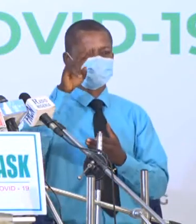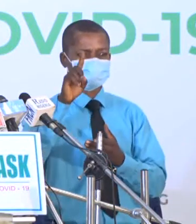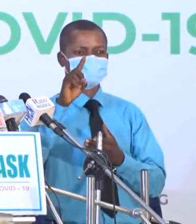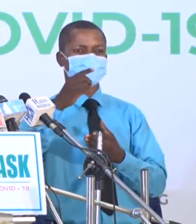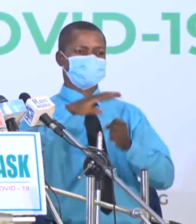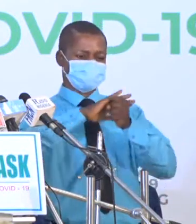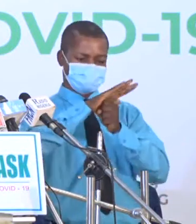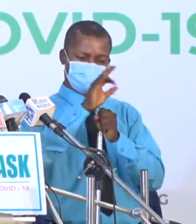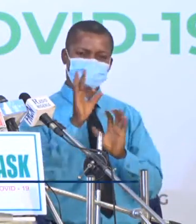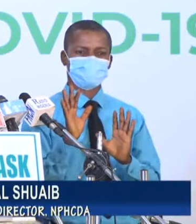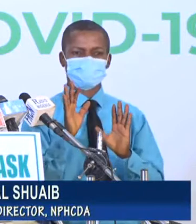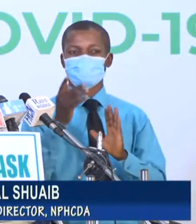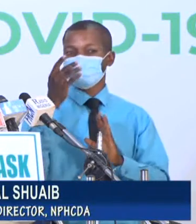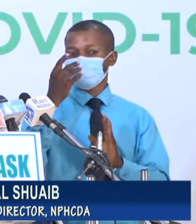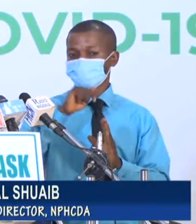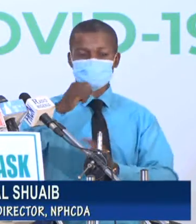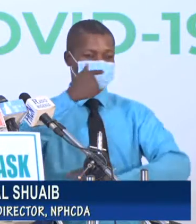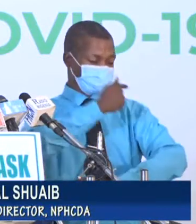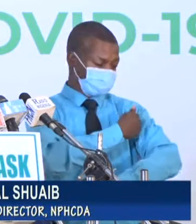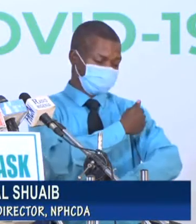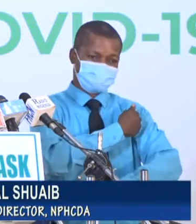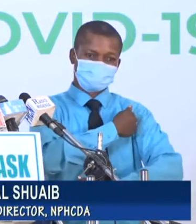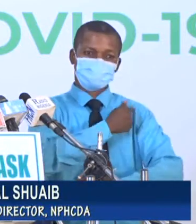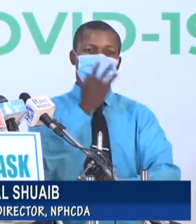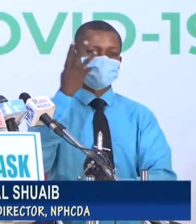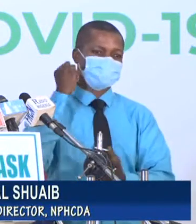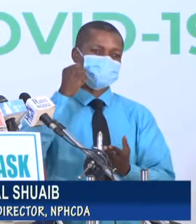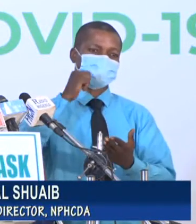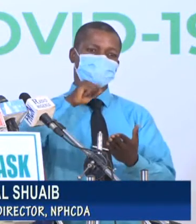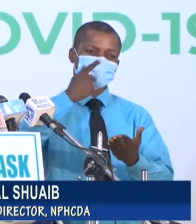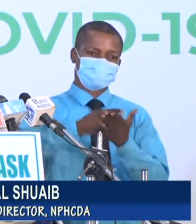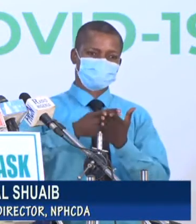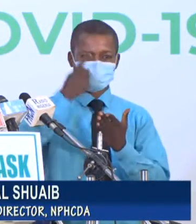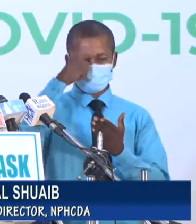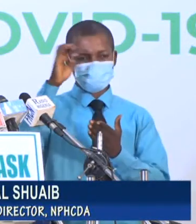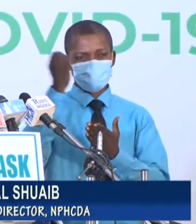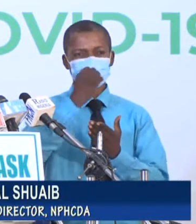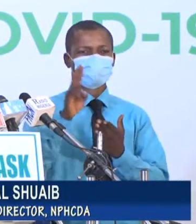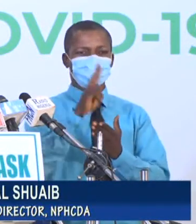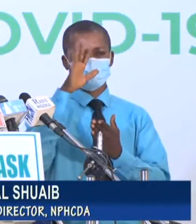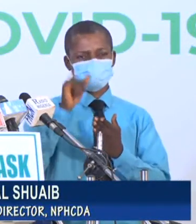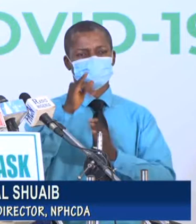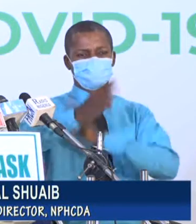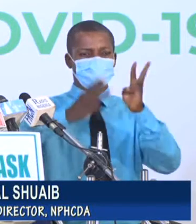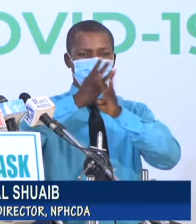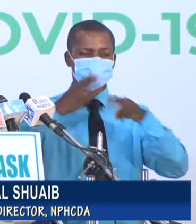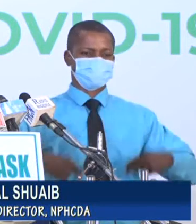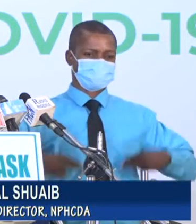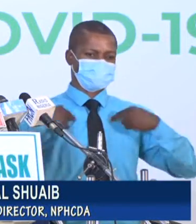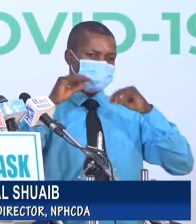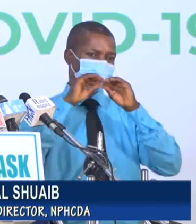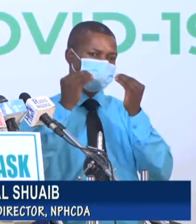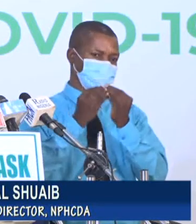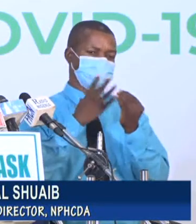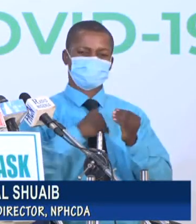vaccine. The vaccine was approved for emergency use listing by the World Health Organization and was